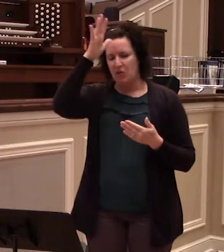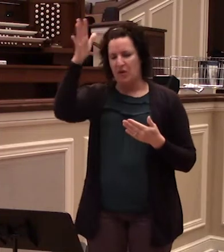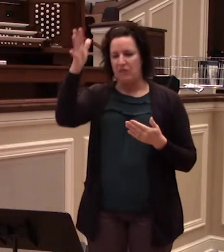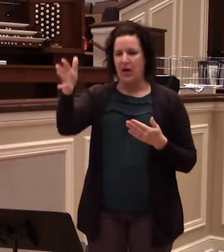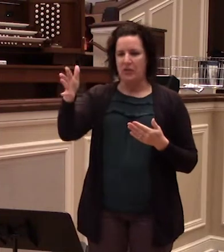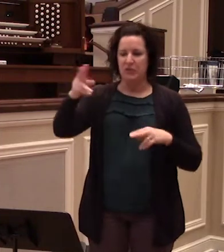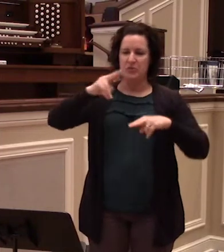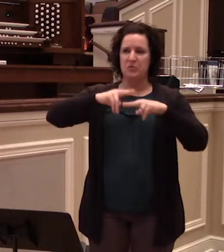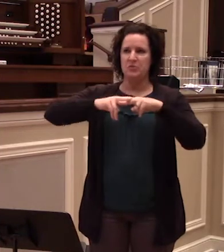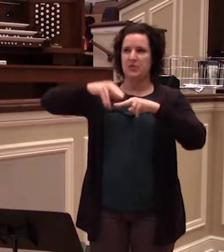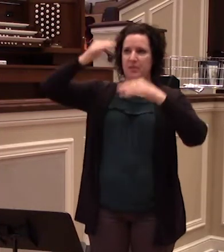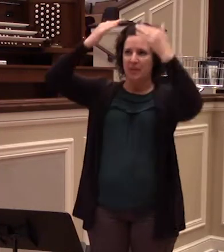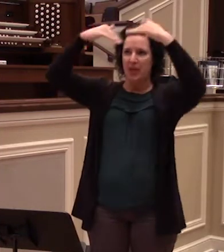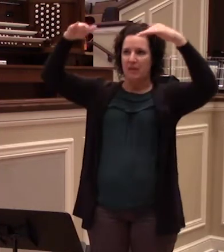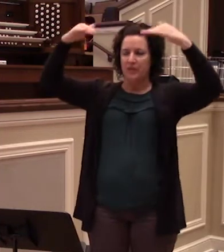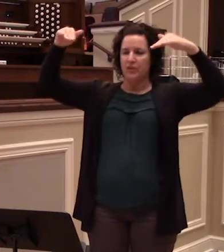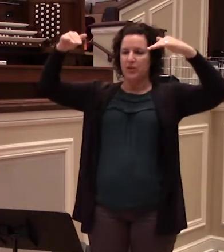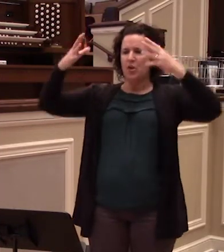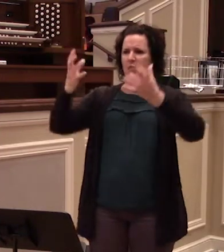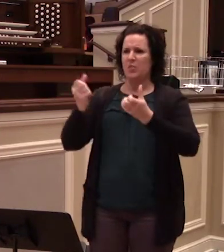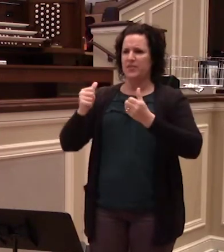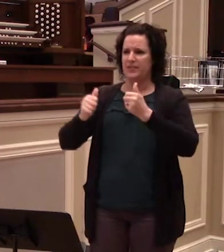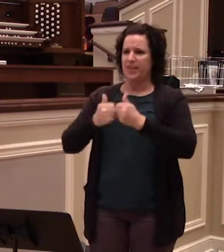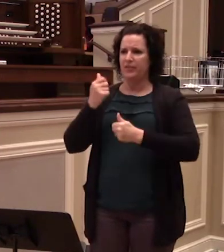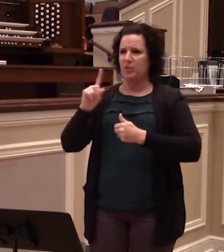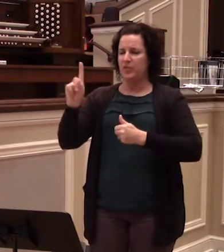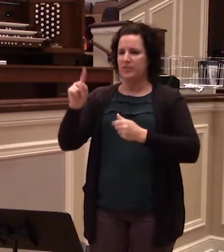sky who just wants everyone to be nice, and